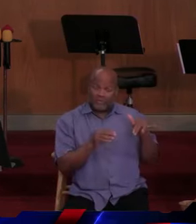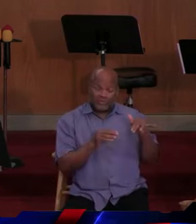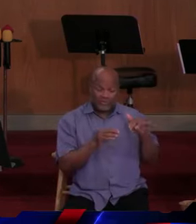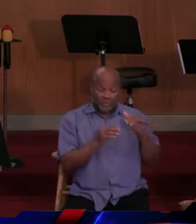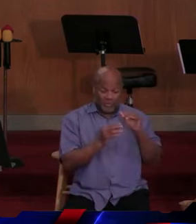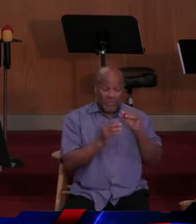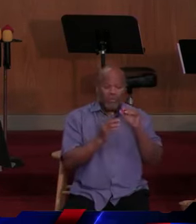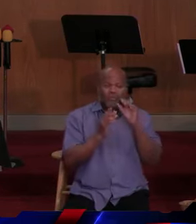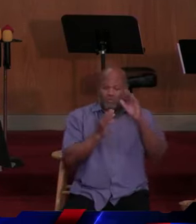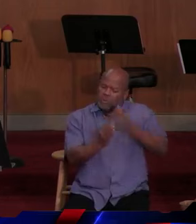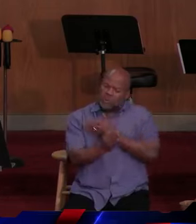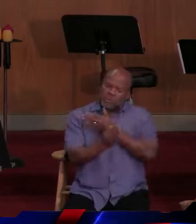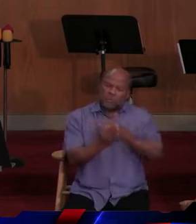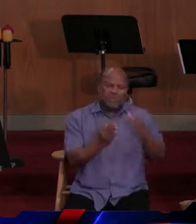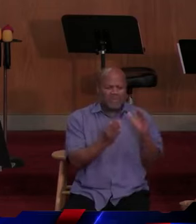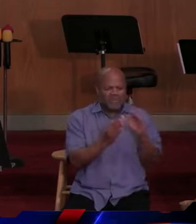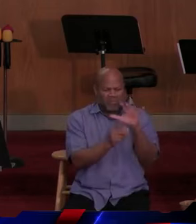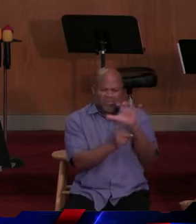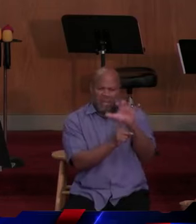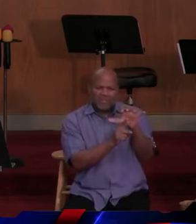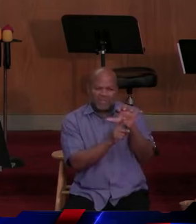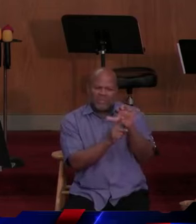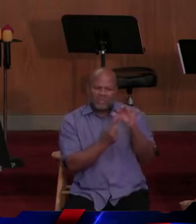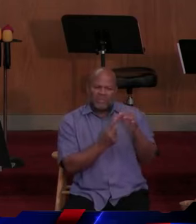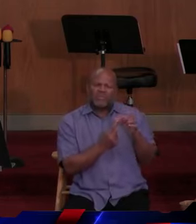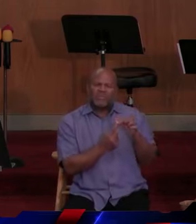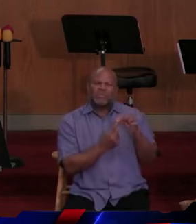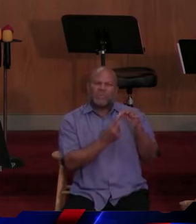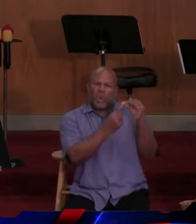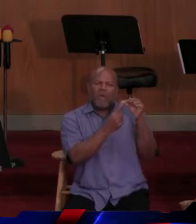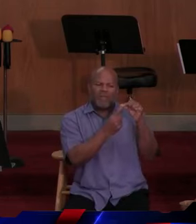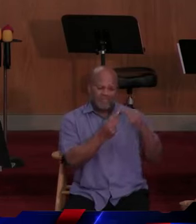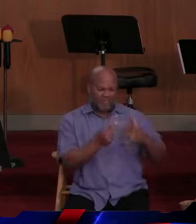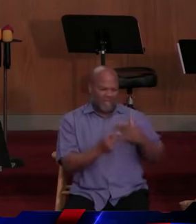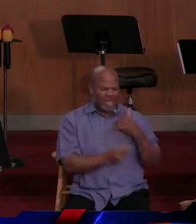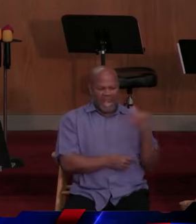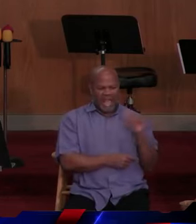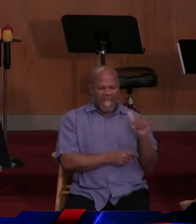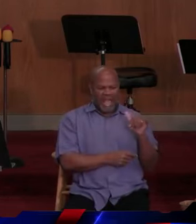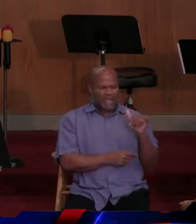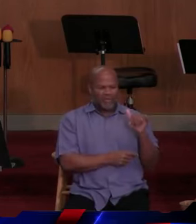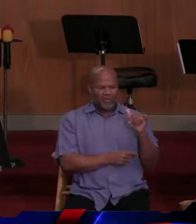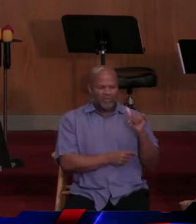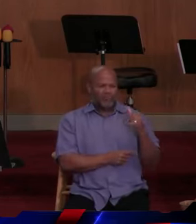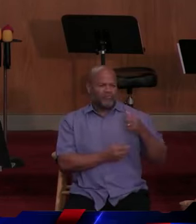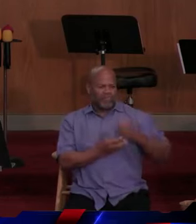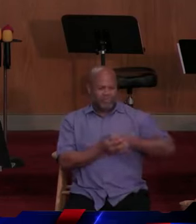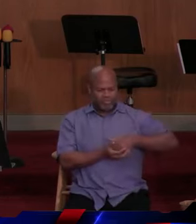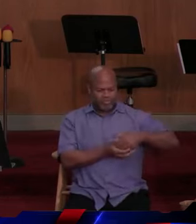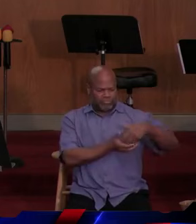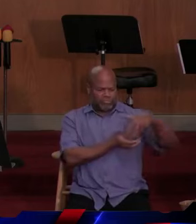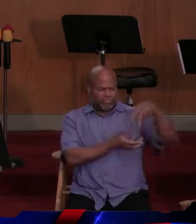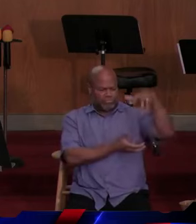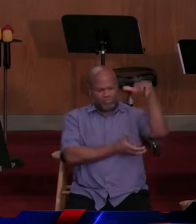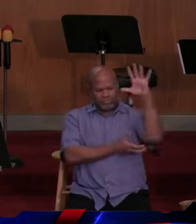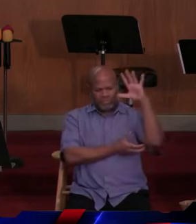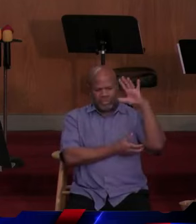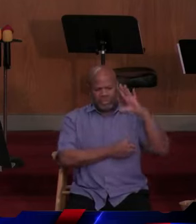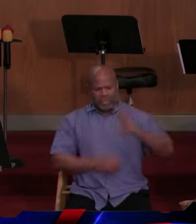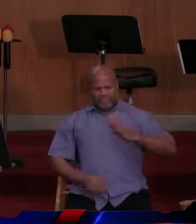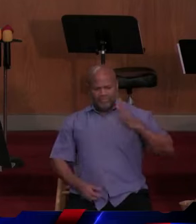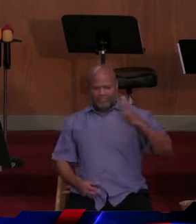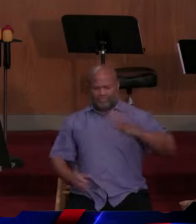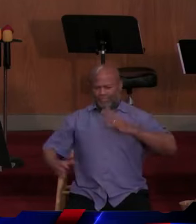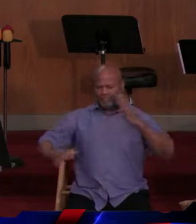is a certain level of royalty. There's a king and a queen. We often fight at